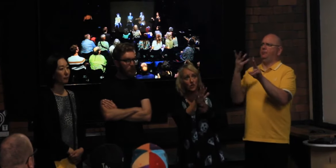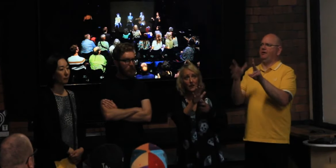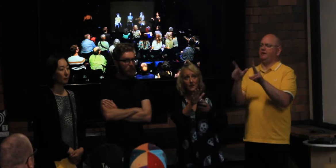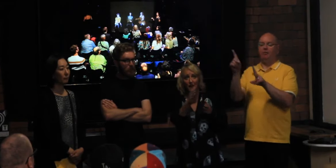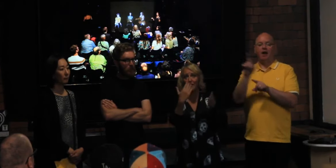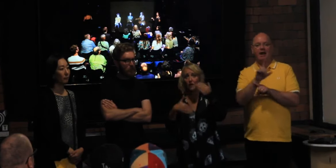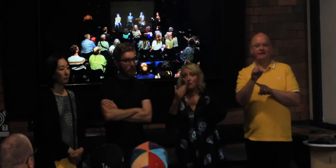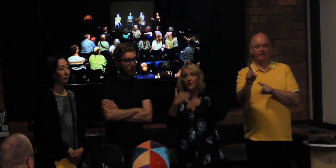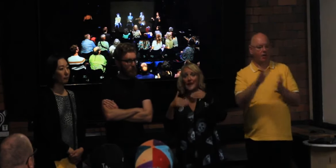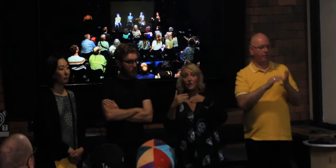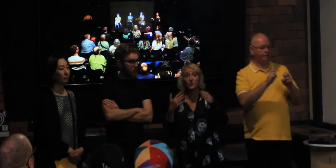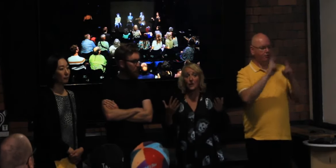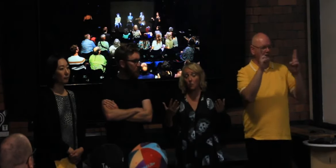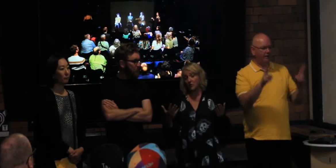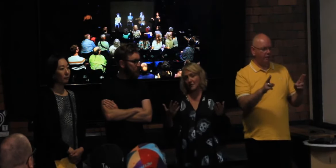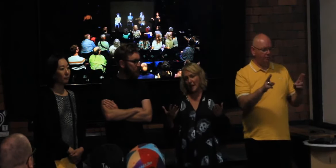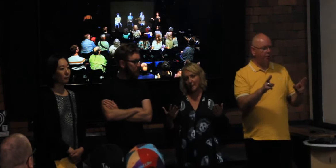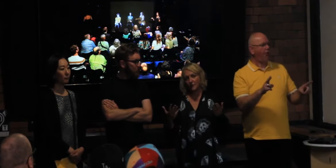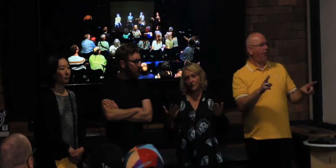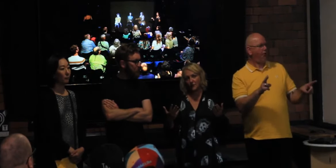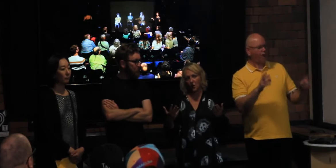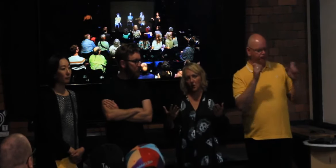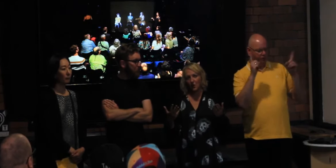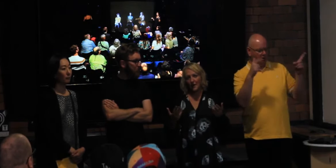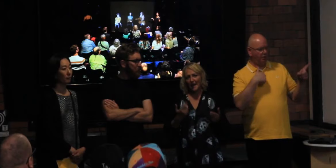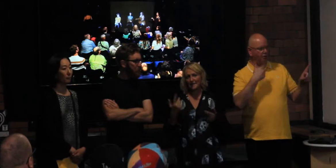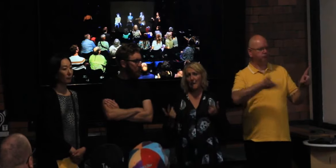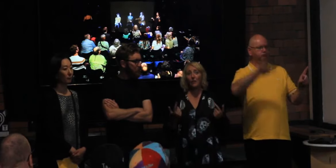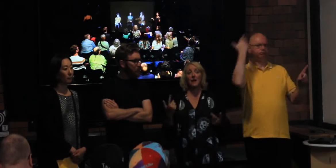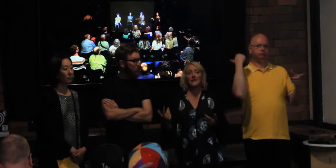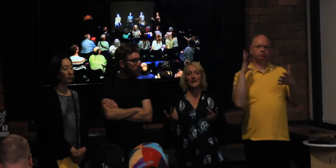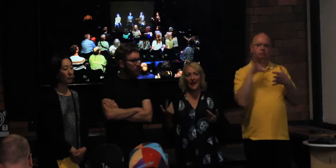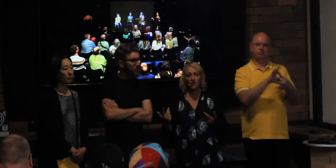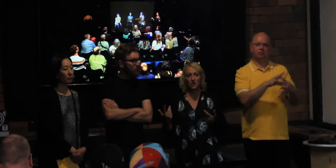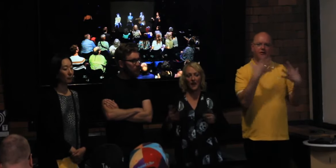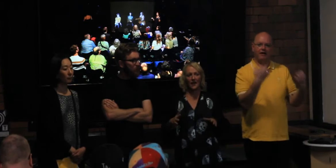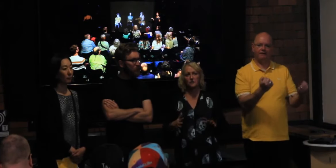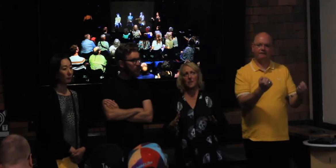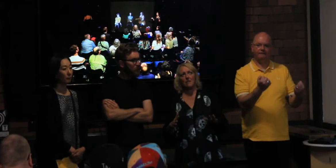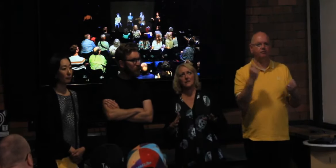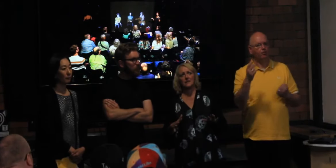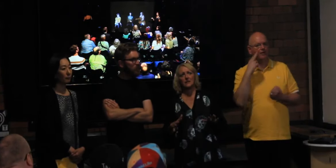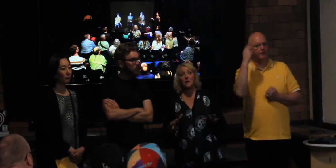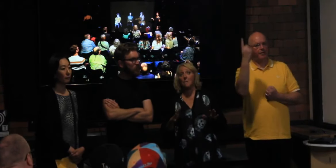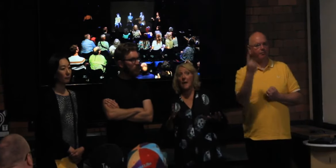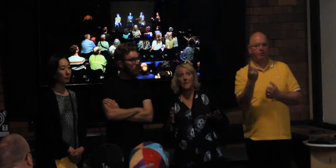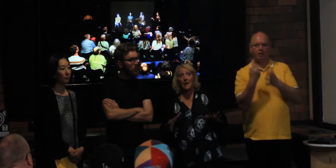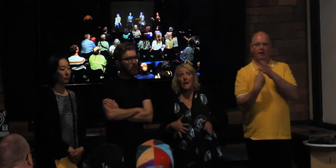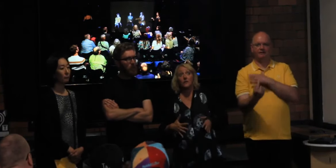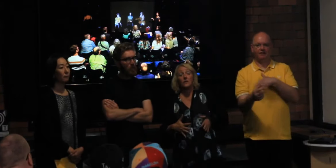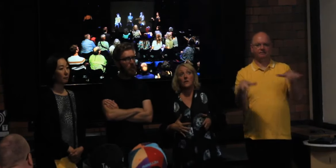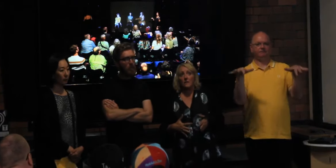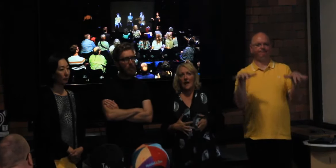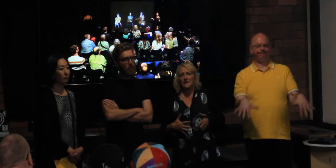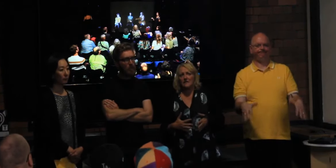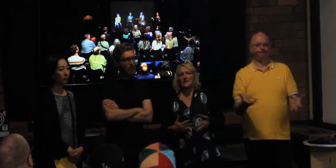the images and the recounting of what had happened. So it's about the isolation they experienced, maybe